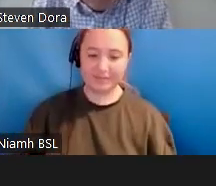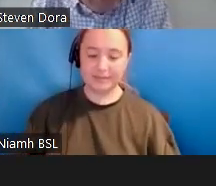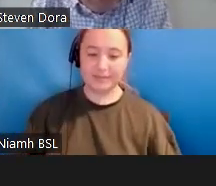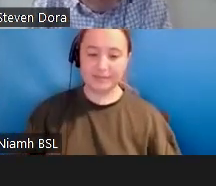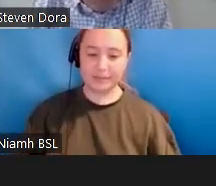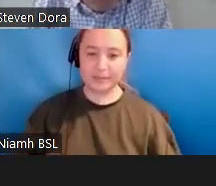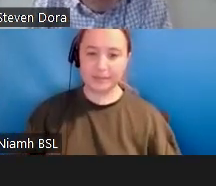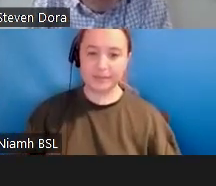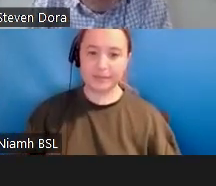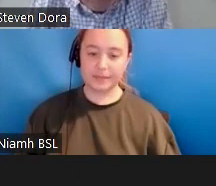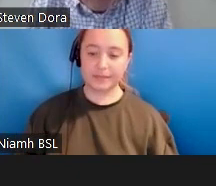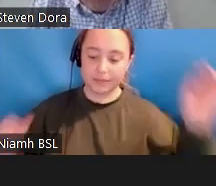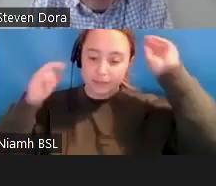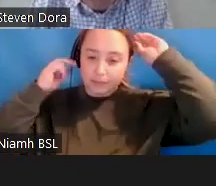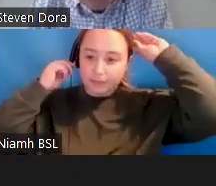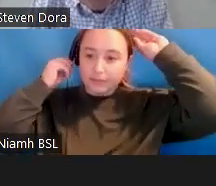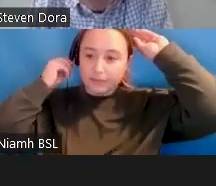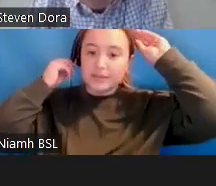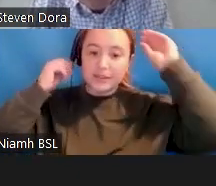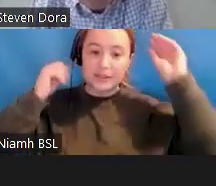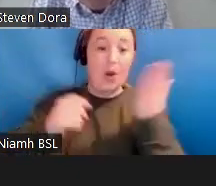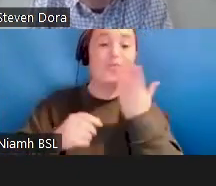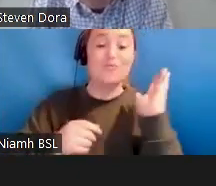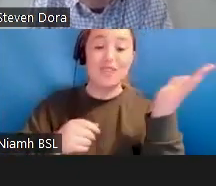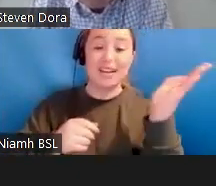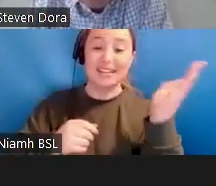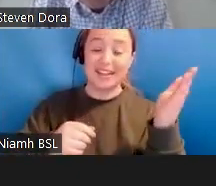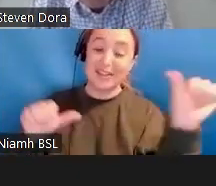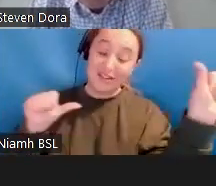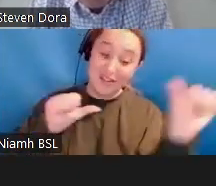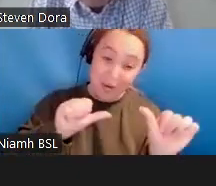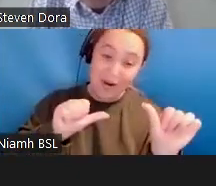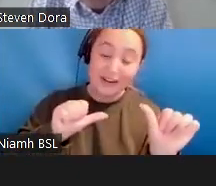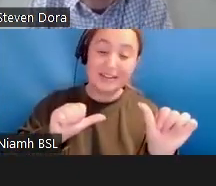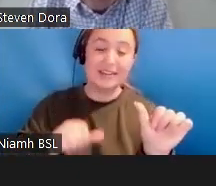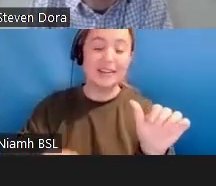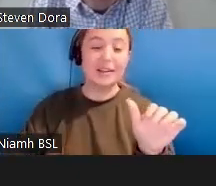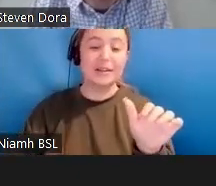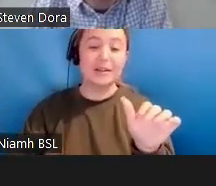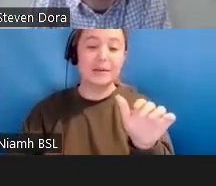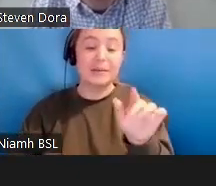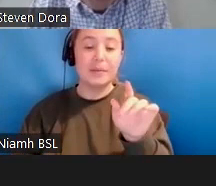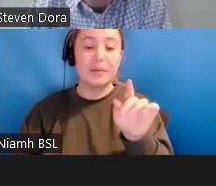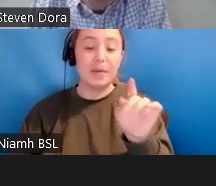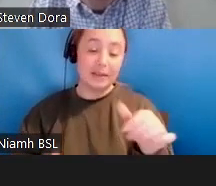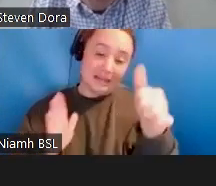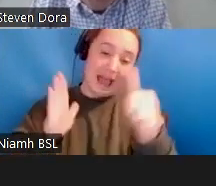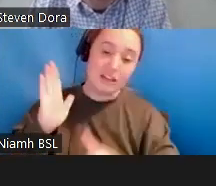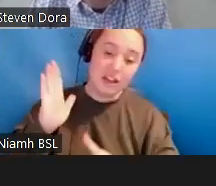So in closing this short presentation, I'd just like to reprise how it was described in the agenda, which